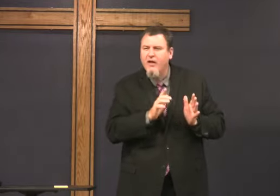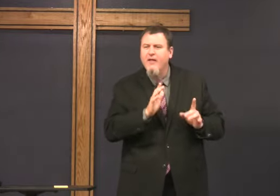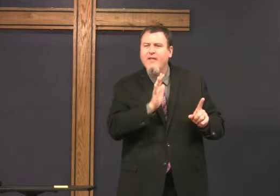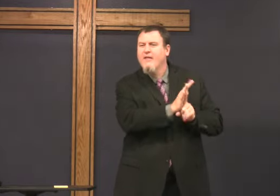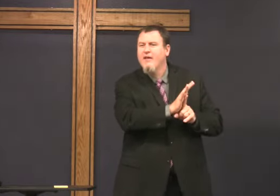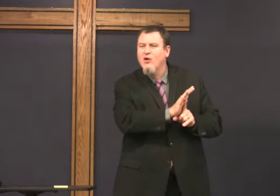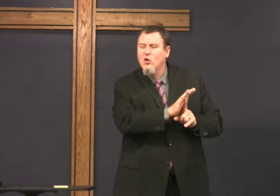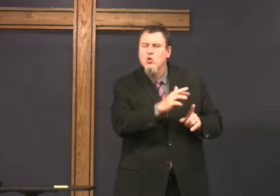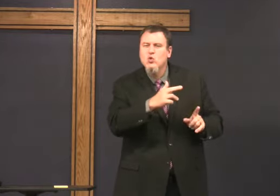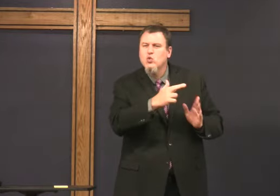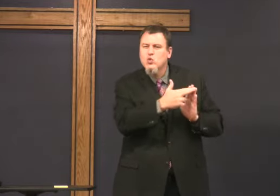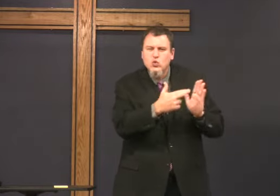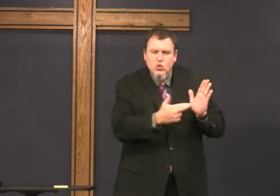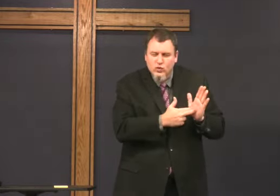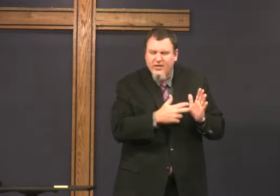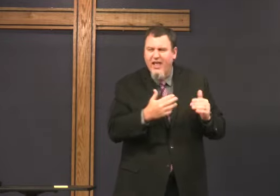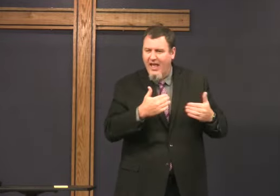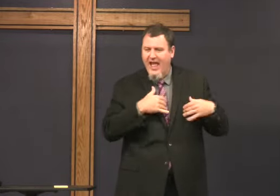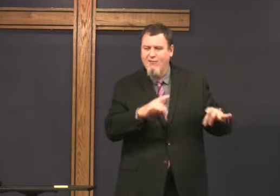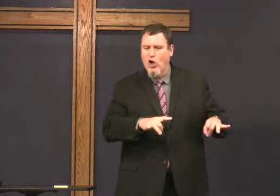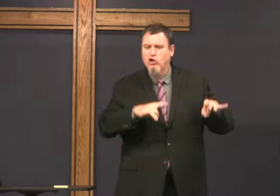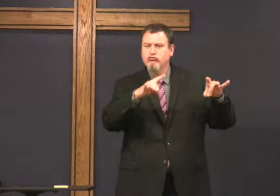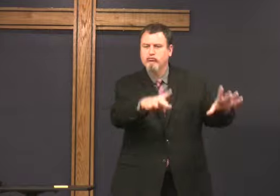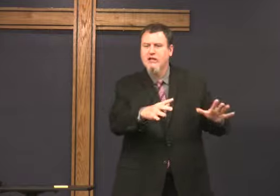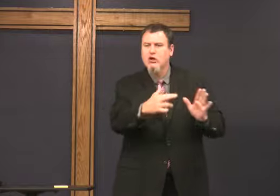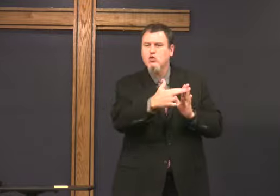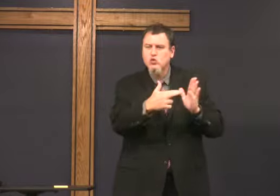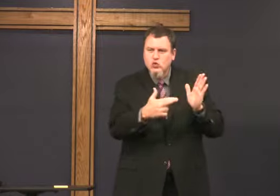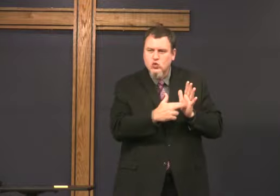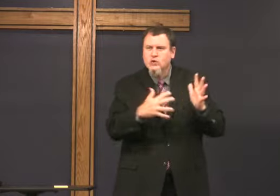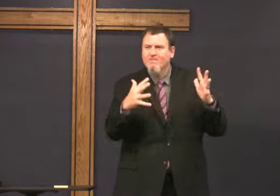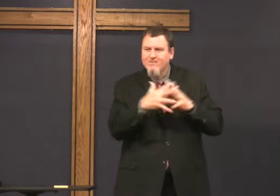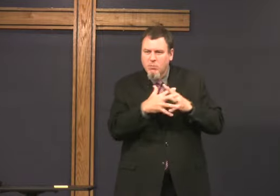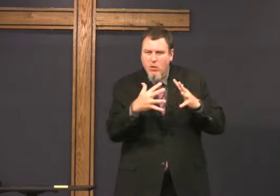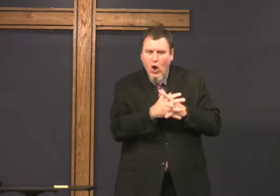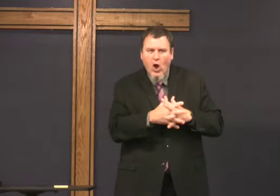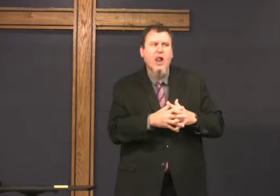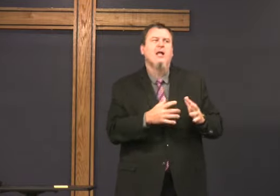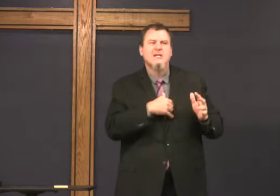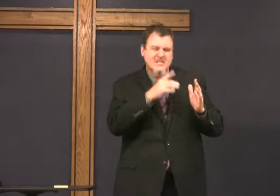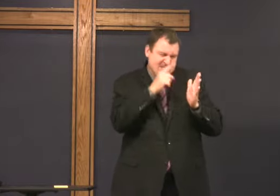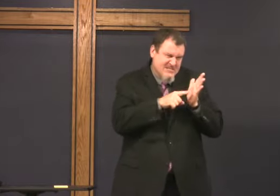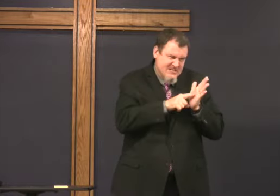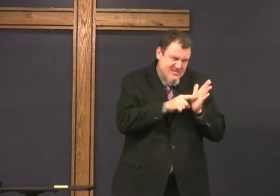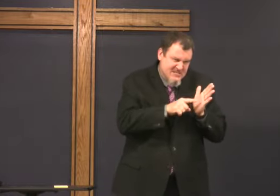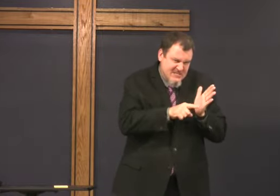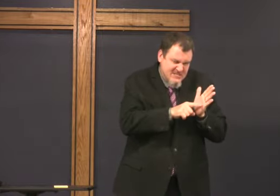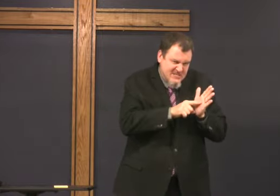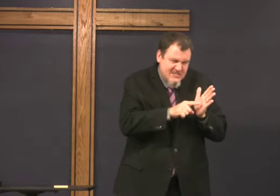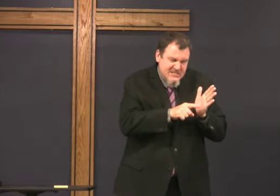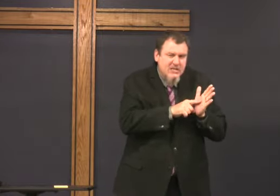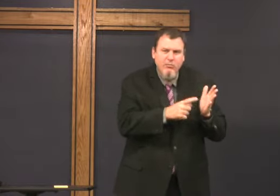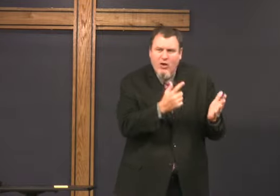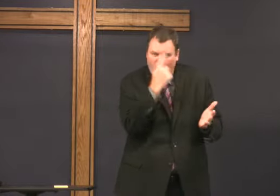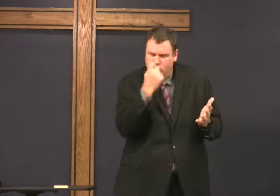I was researching their rules, what they have in Australia about football. And so I was